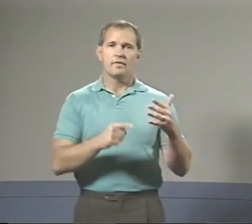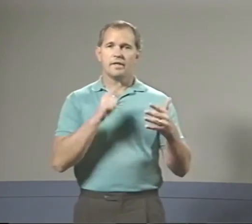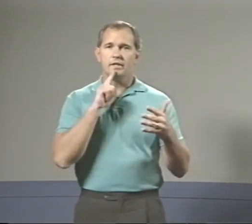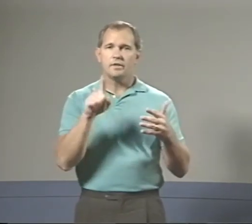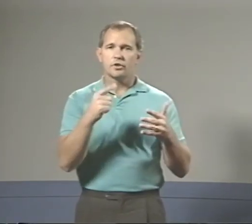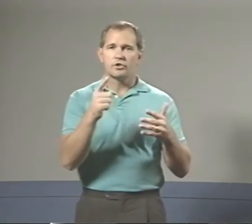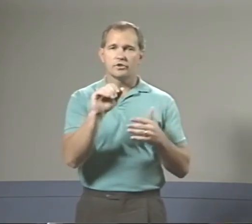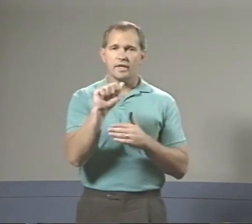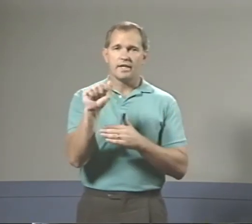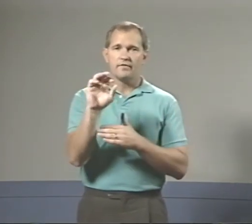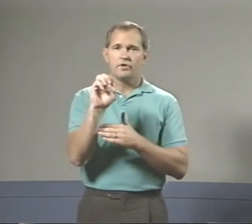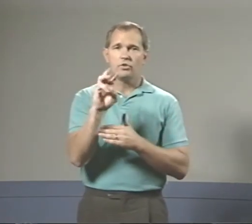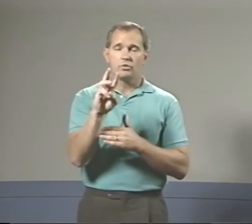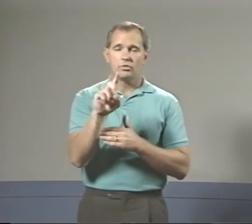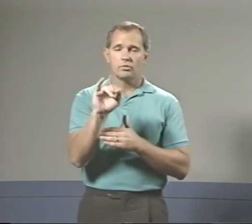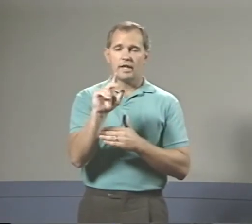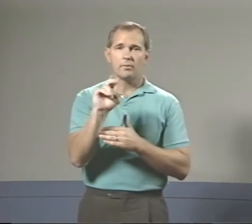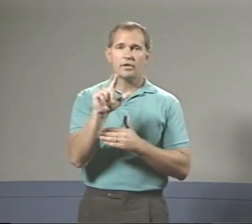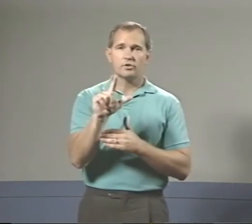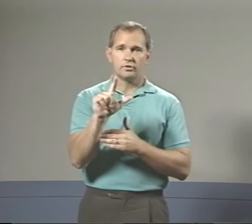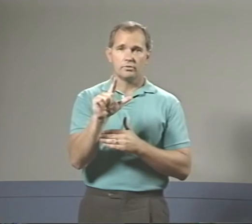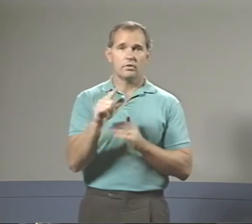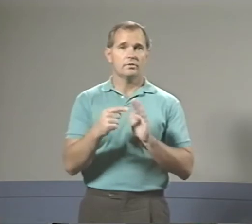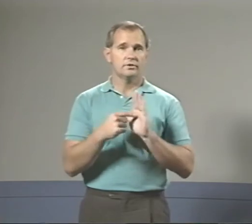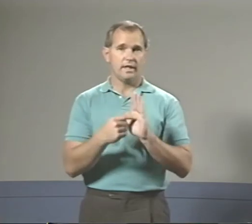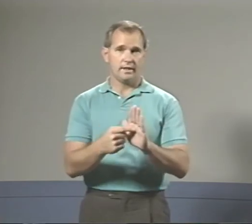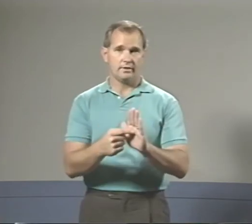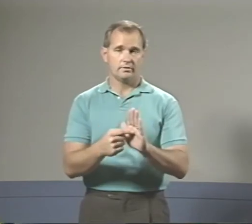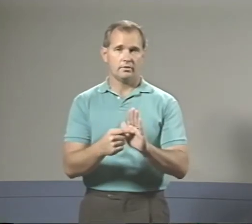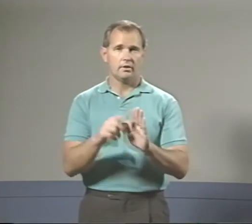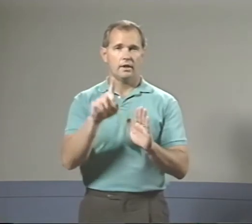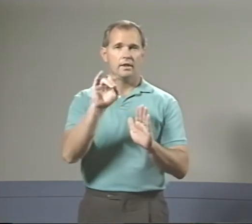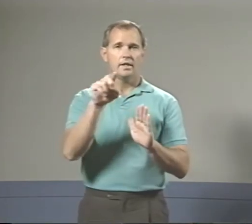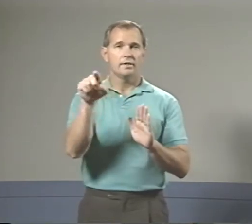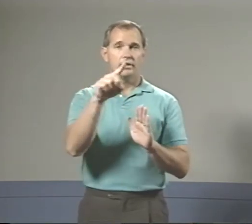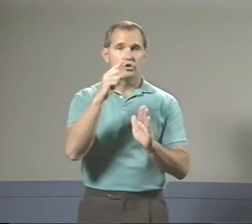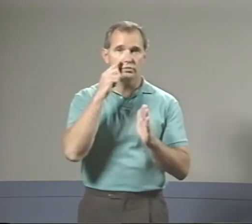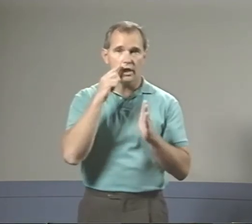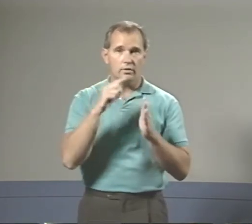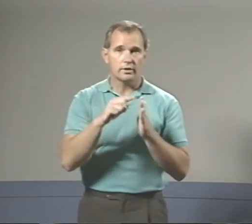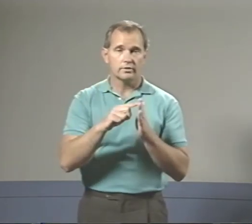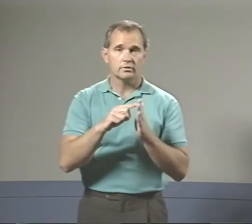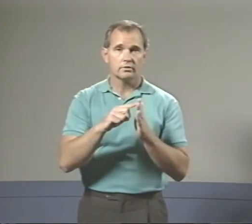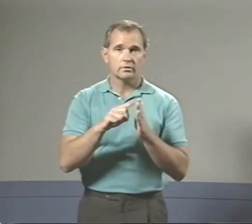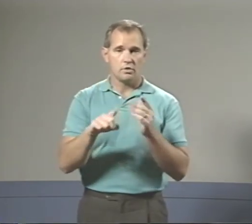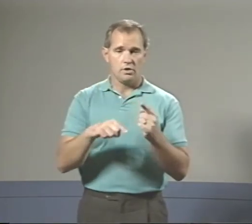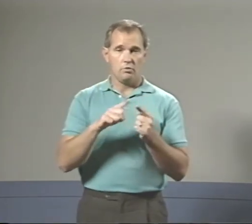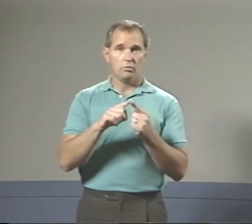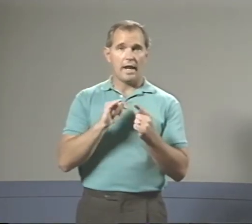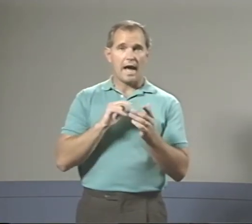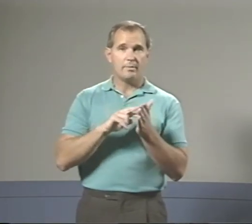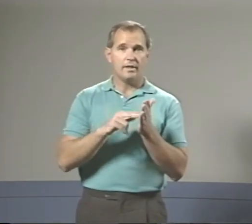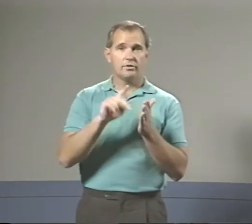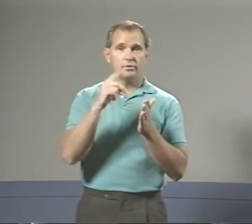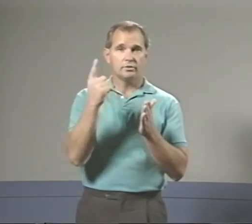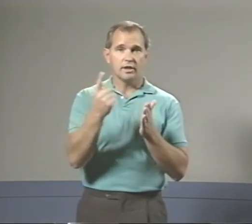These are just a few directional signs. Did you notice when I mean to do something